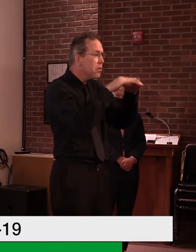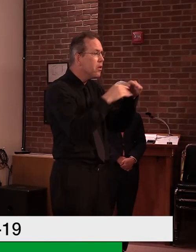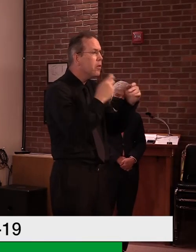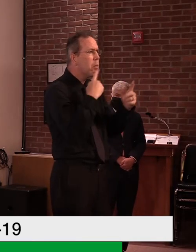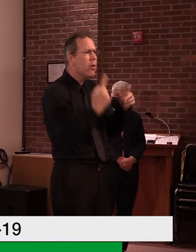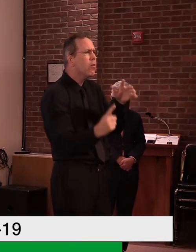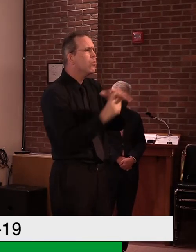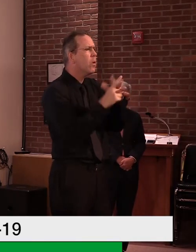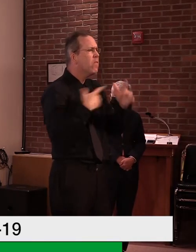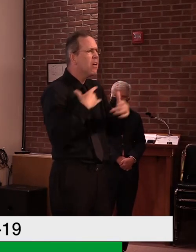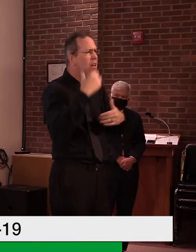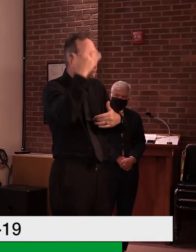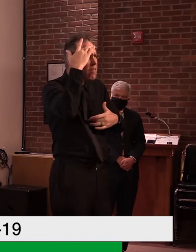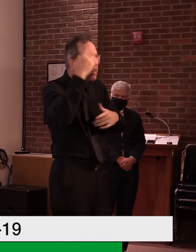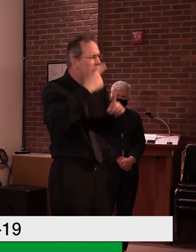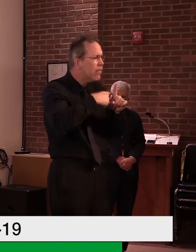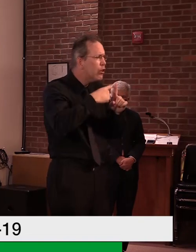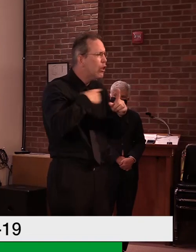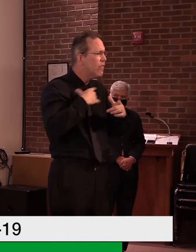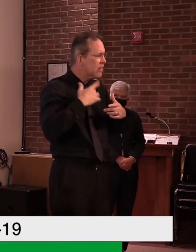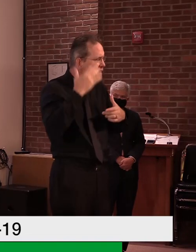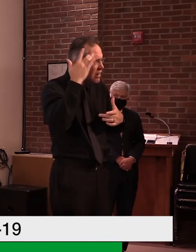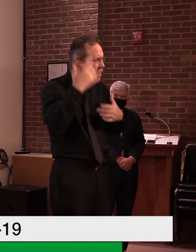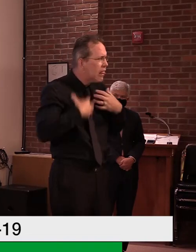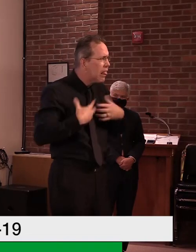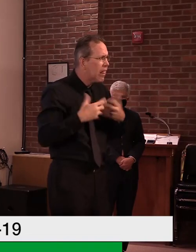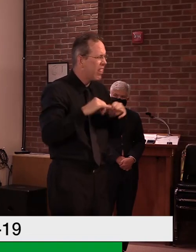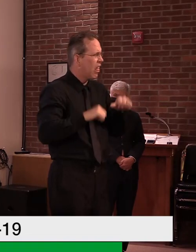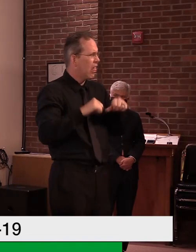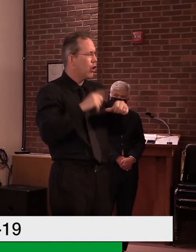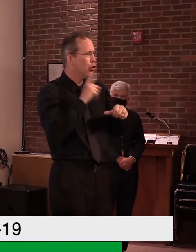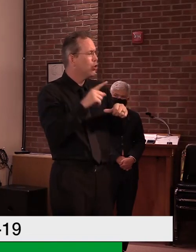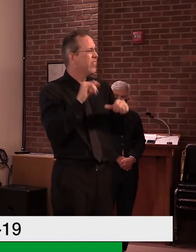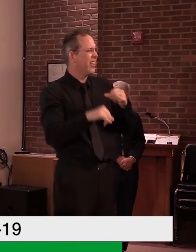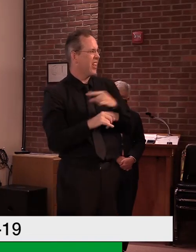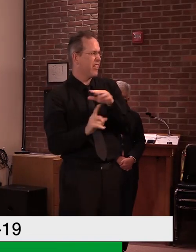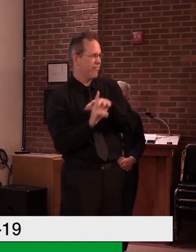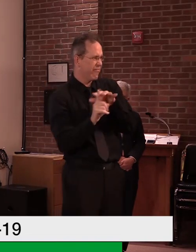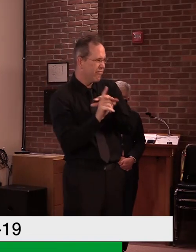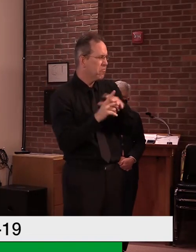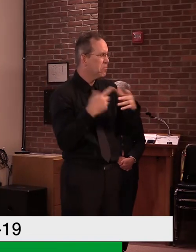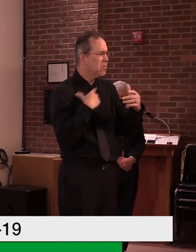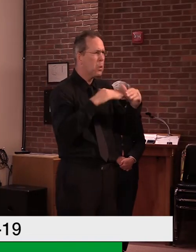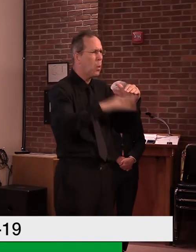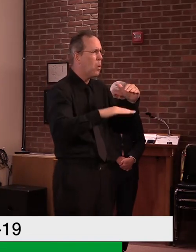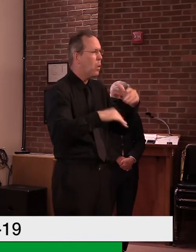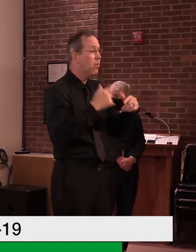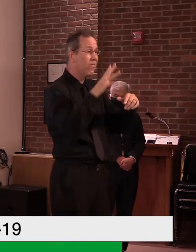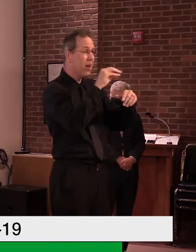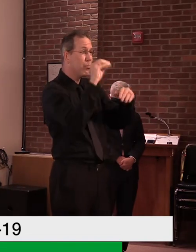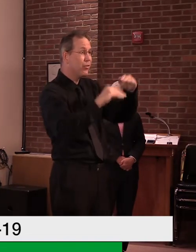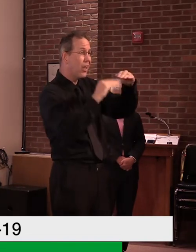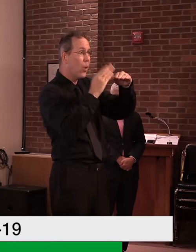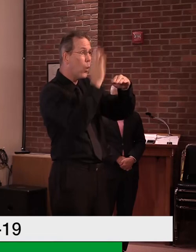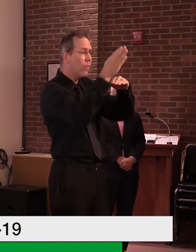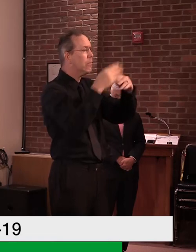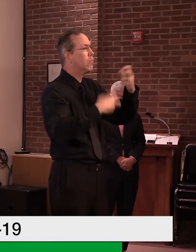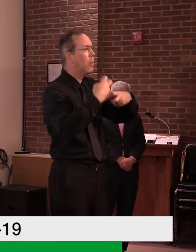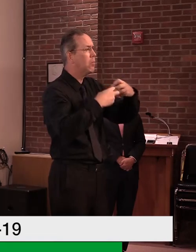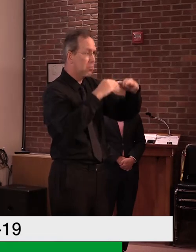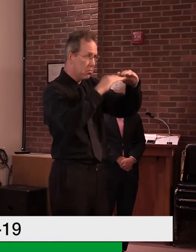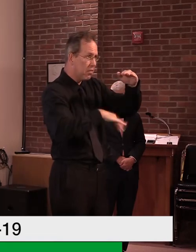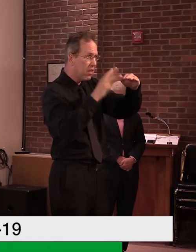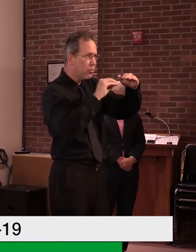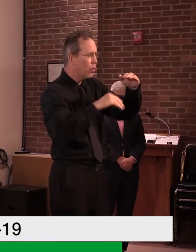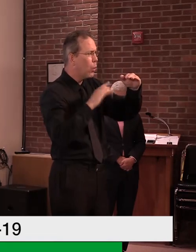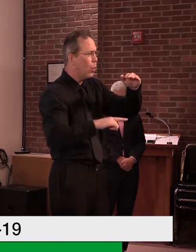into the emergency room or urgent care, continues to remain flat, under 5% for today and well below